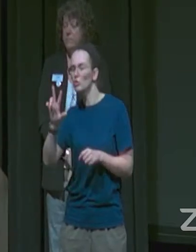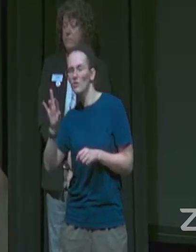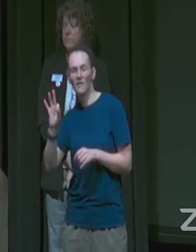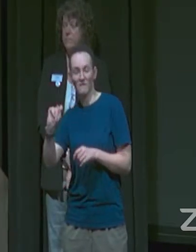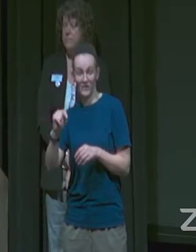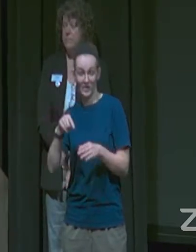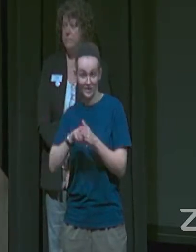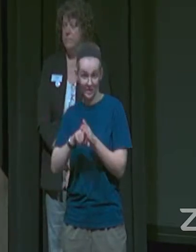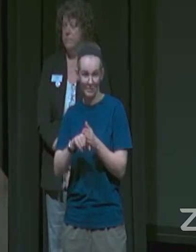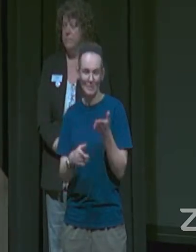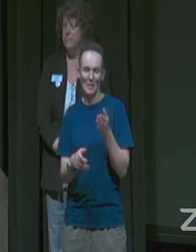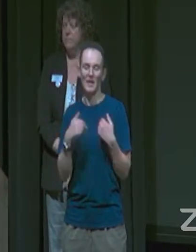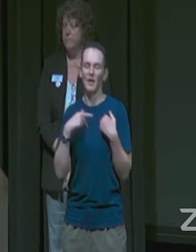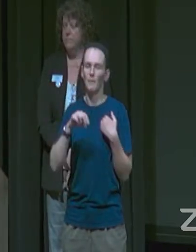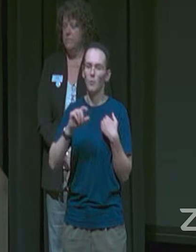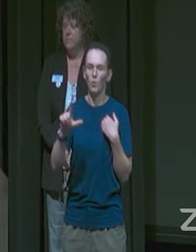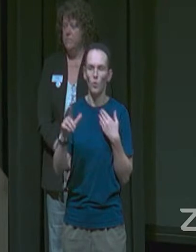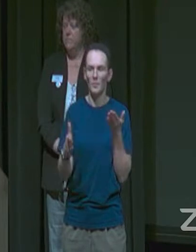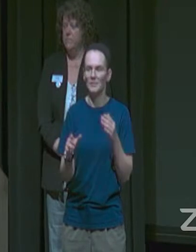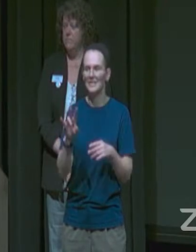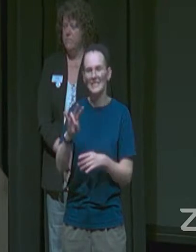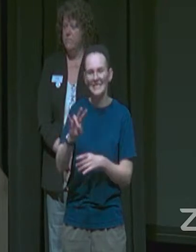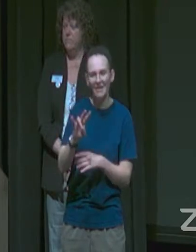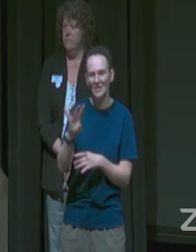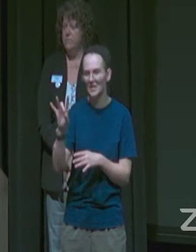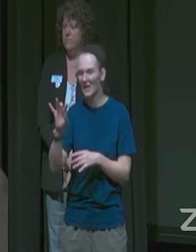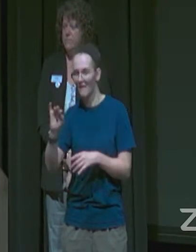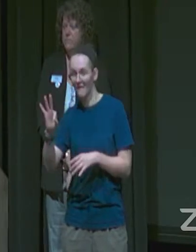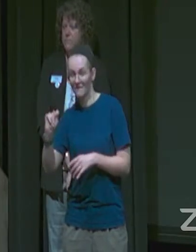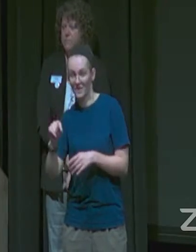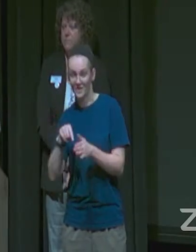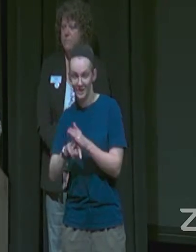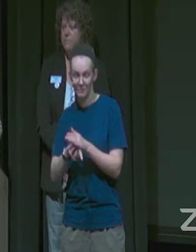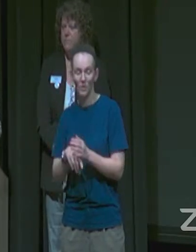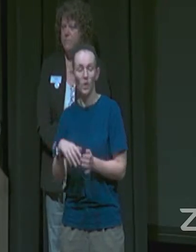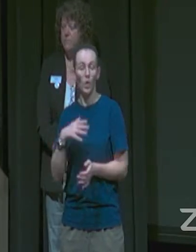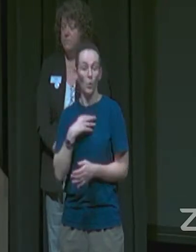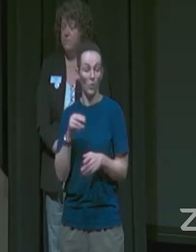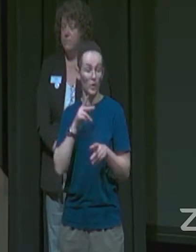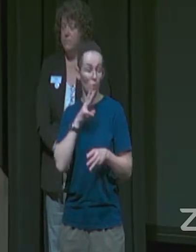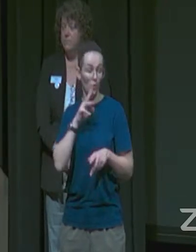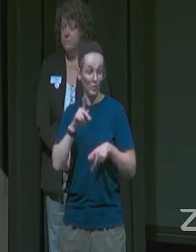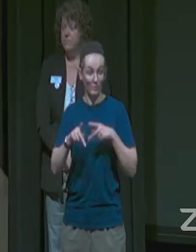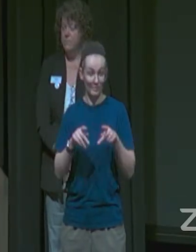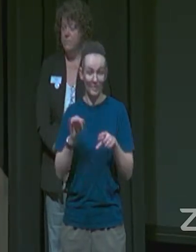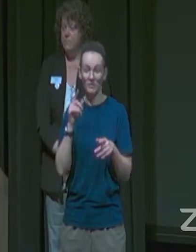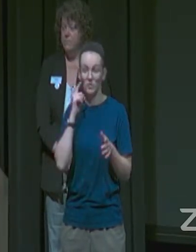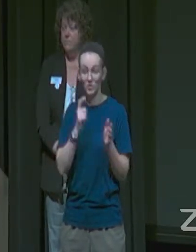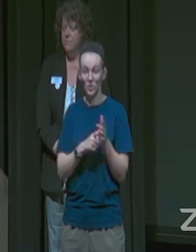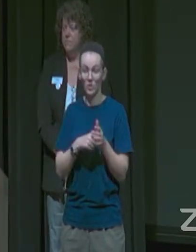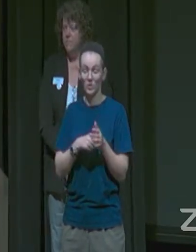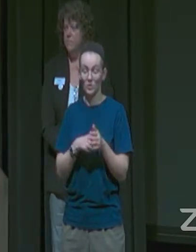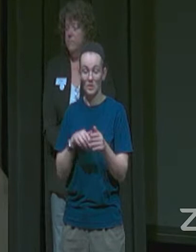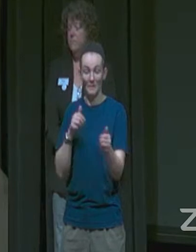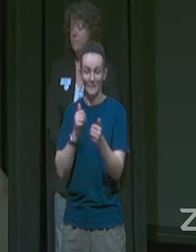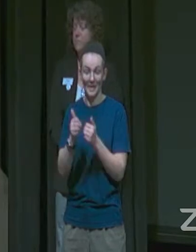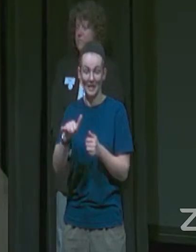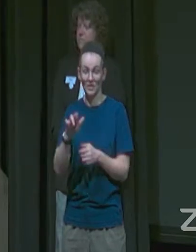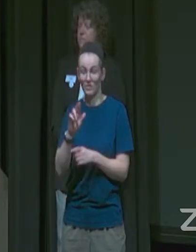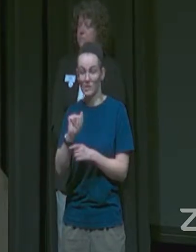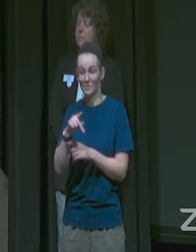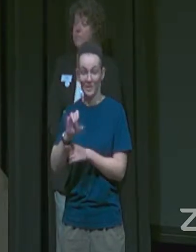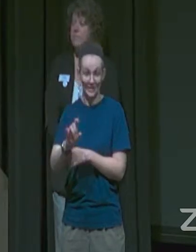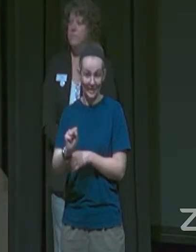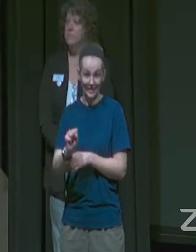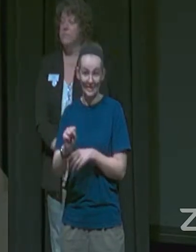there are pools that may be 7 or 8 feet deep. And for the whitewater folks, if you watch them go by the rapids and the Sheraton, they